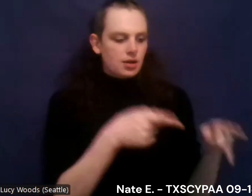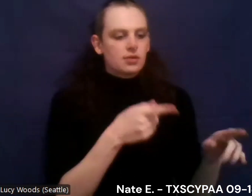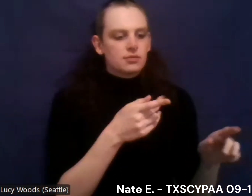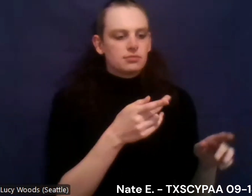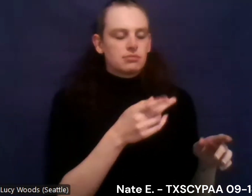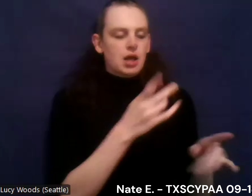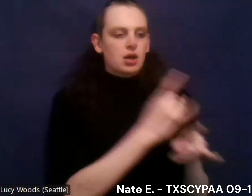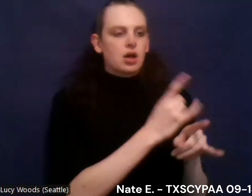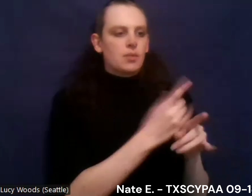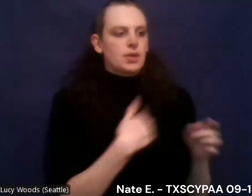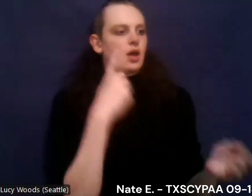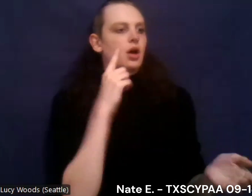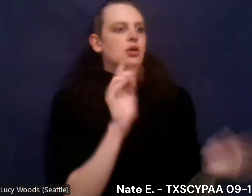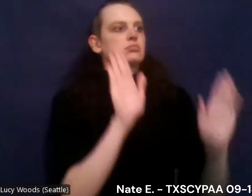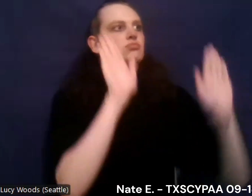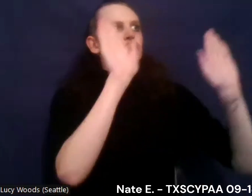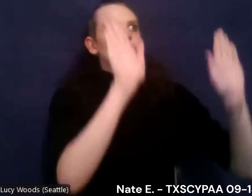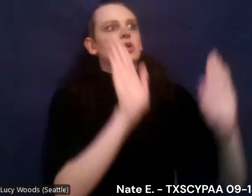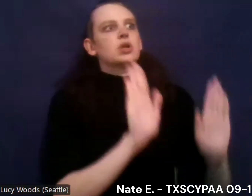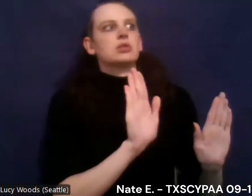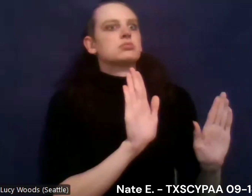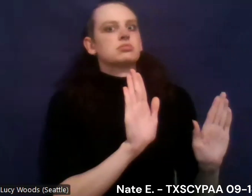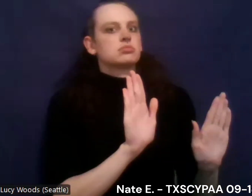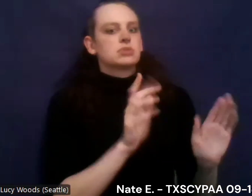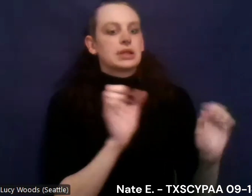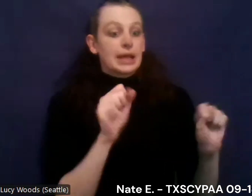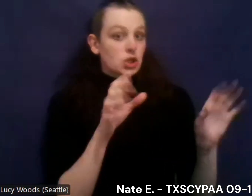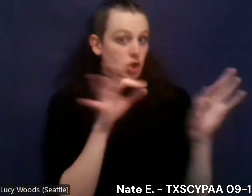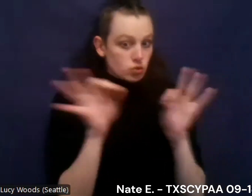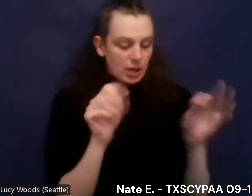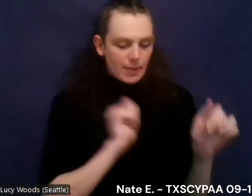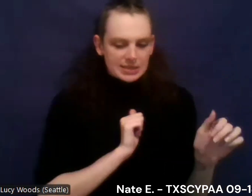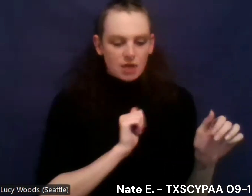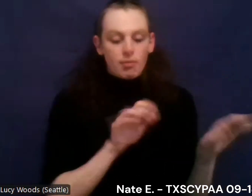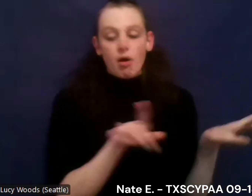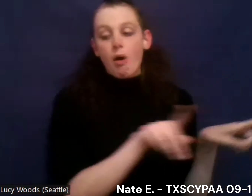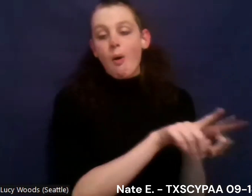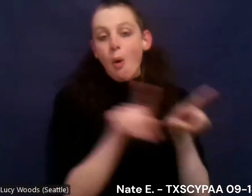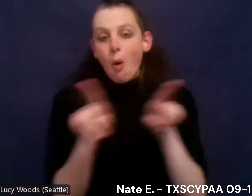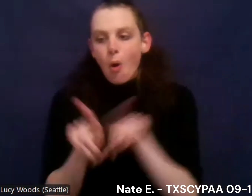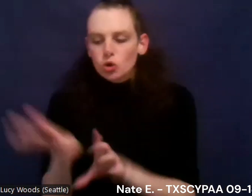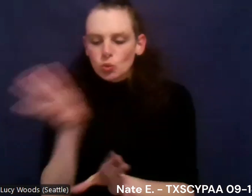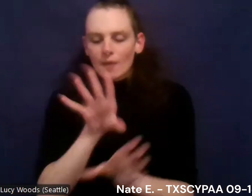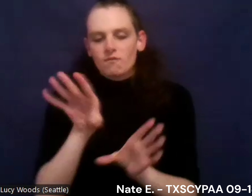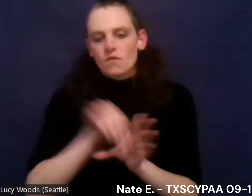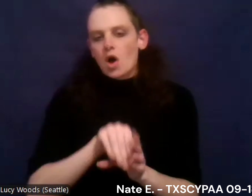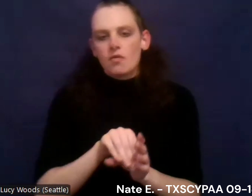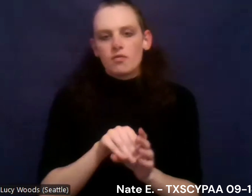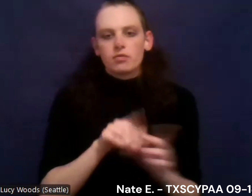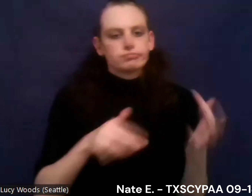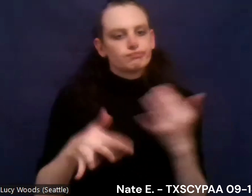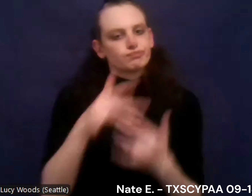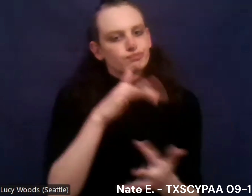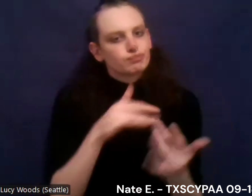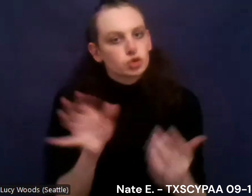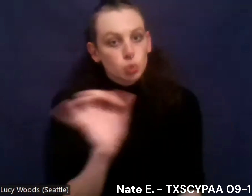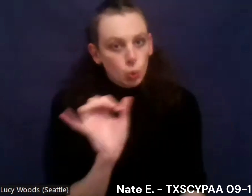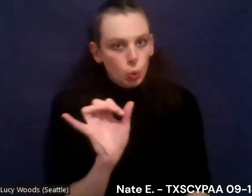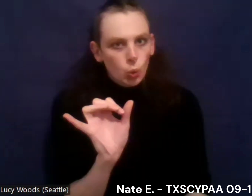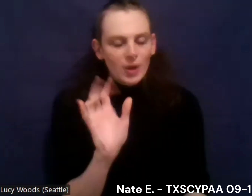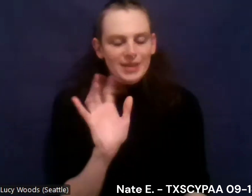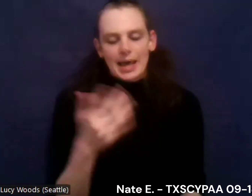because I could distract myself, but I could also involve other people now, and like that was this huge thing that had been